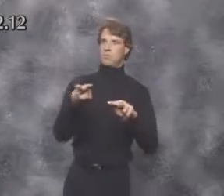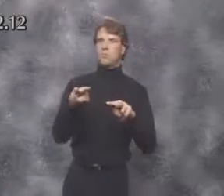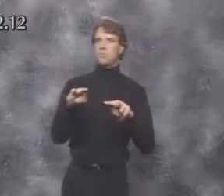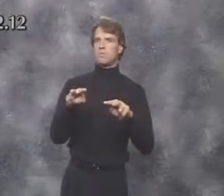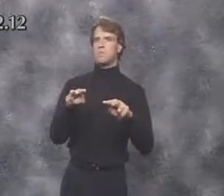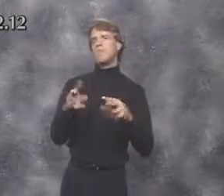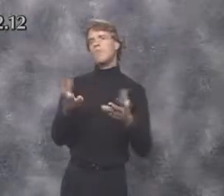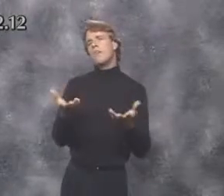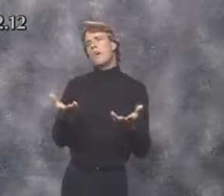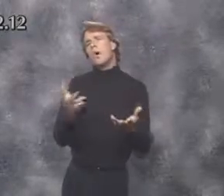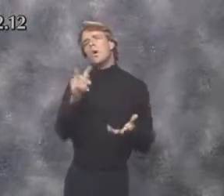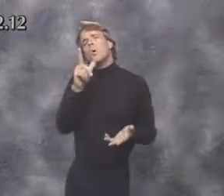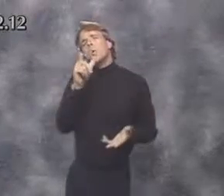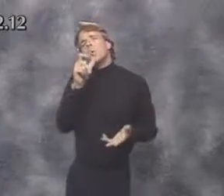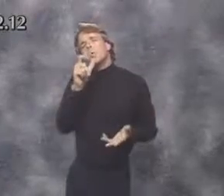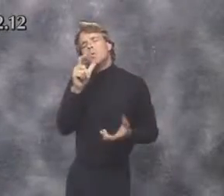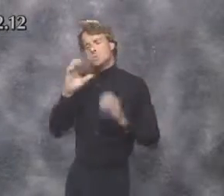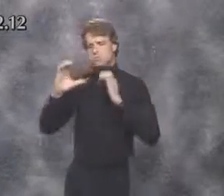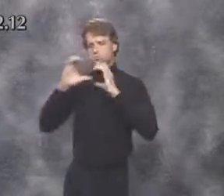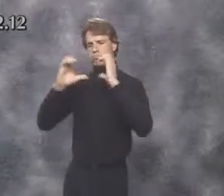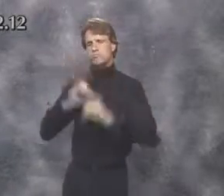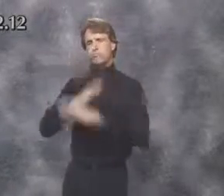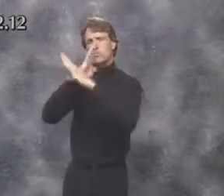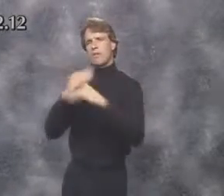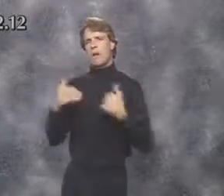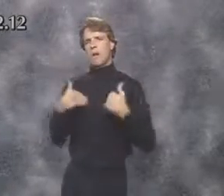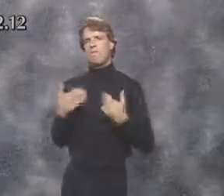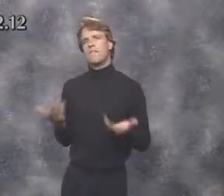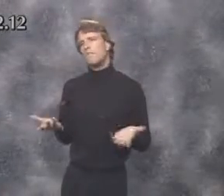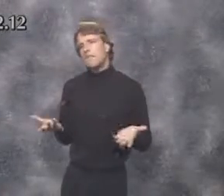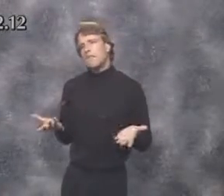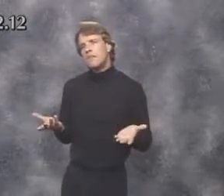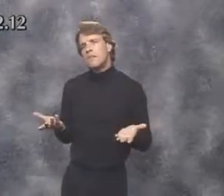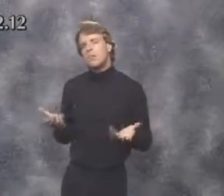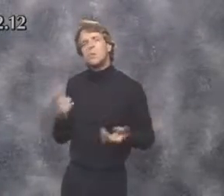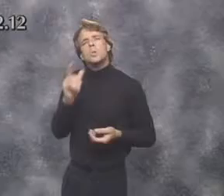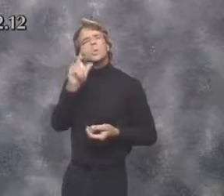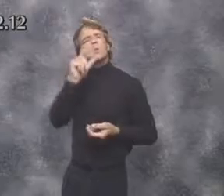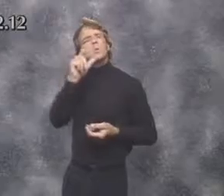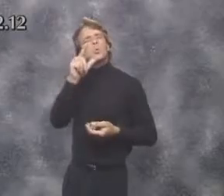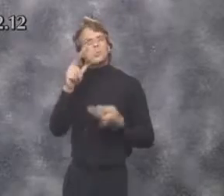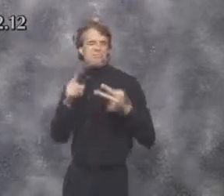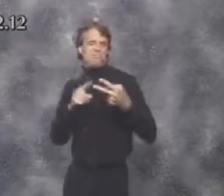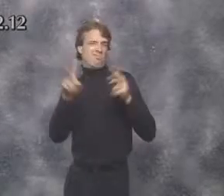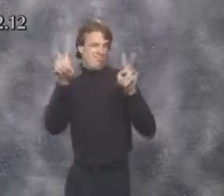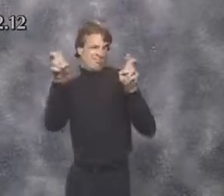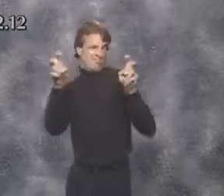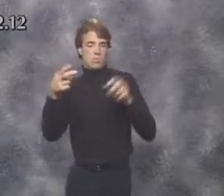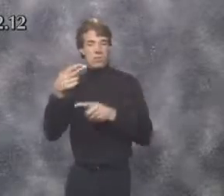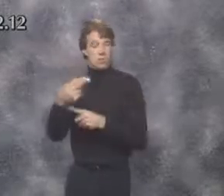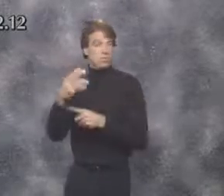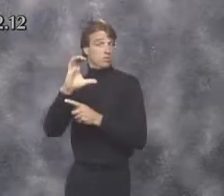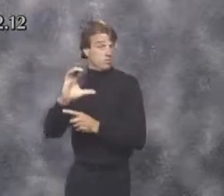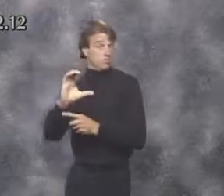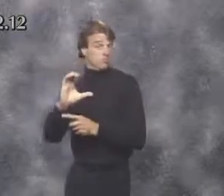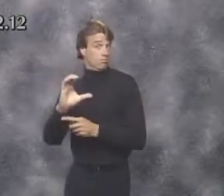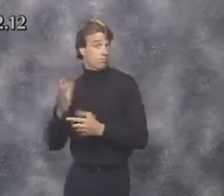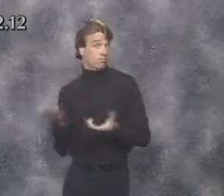language enters that room. Now who has the communication barrier? Who has the